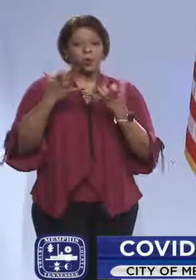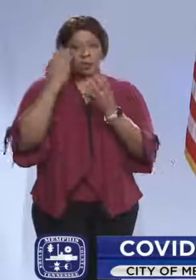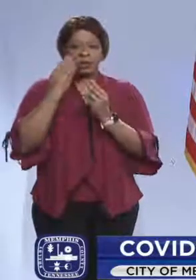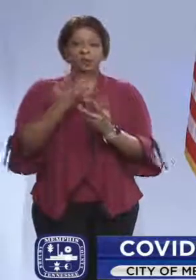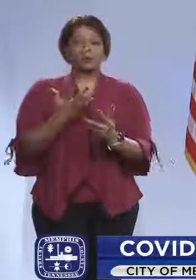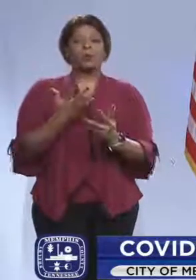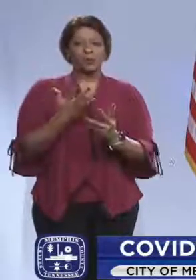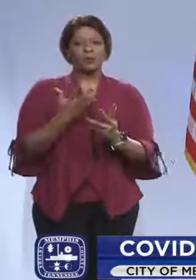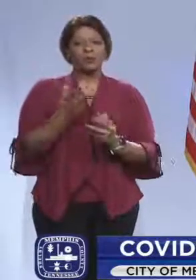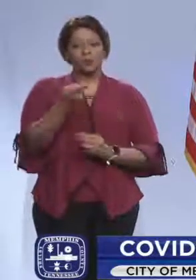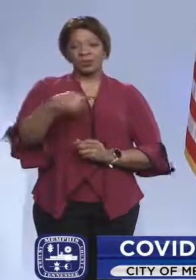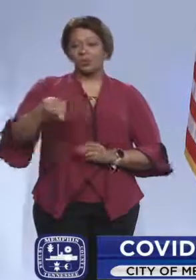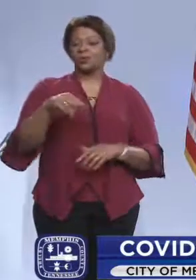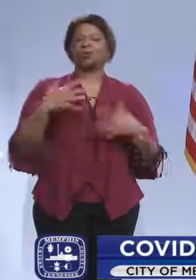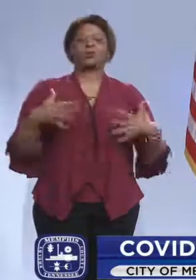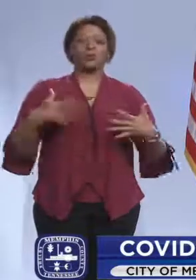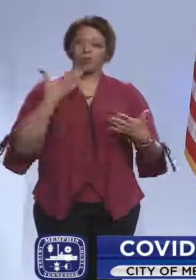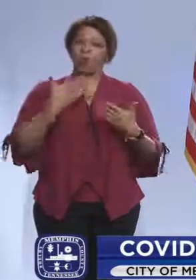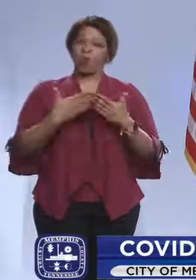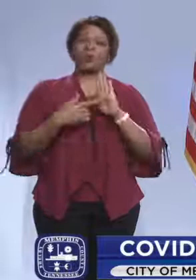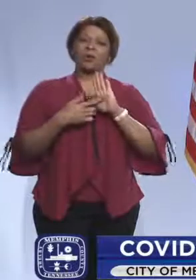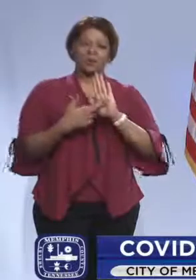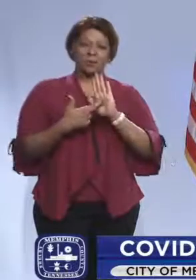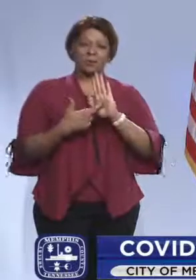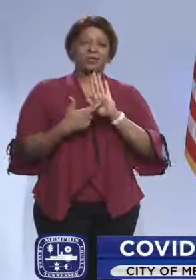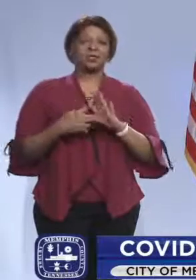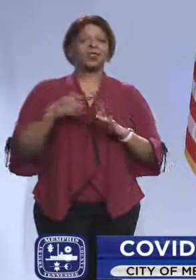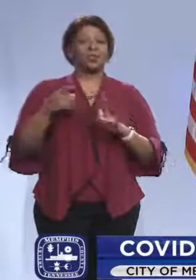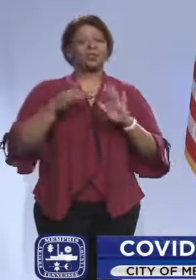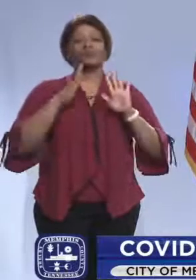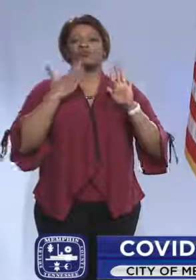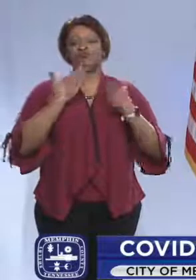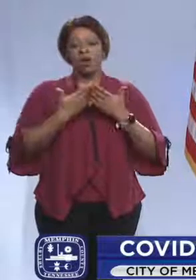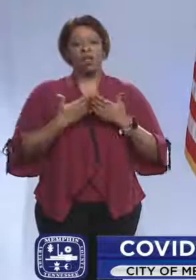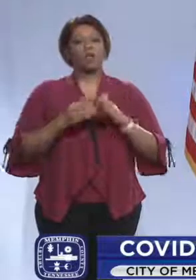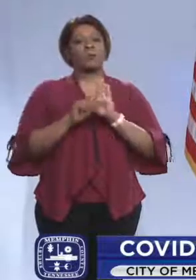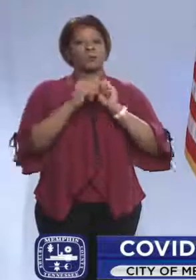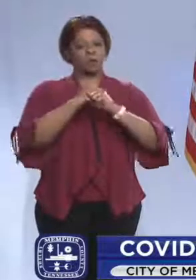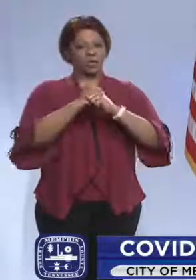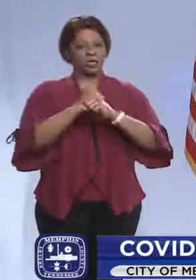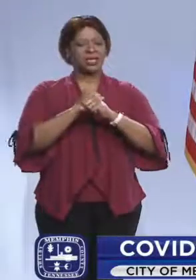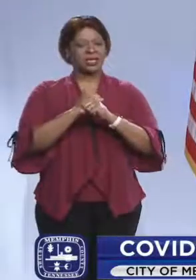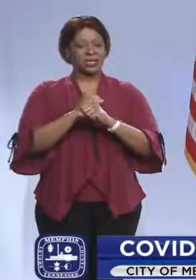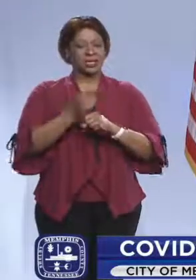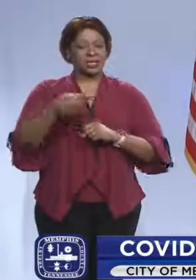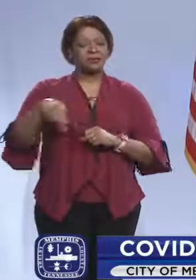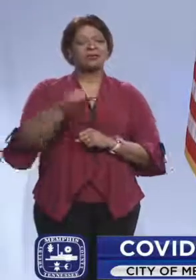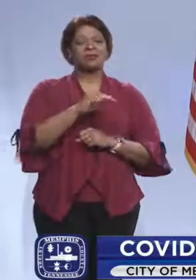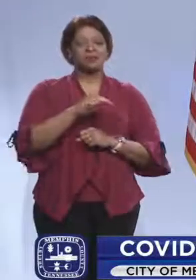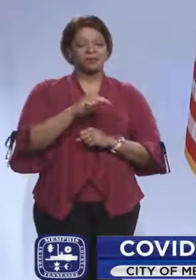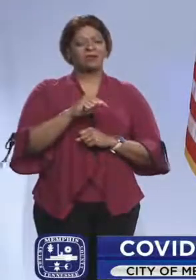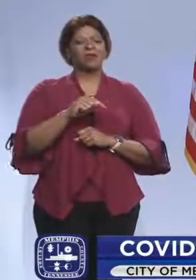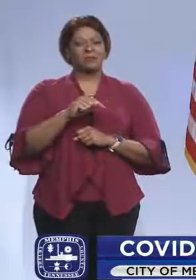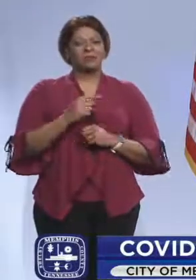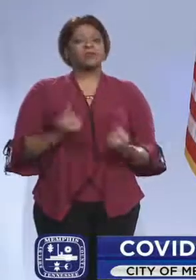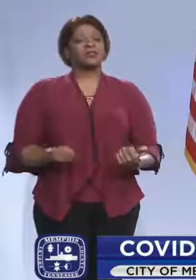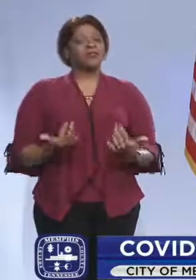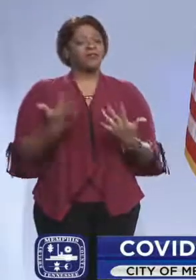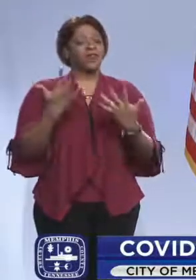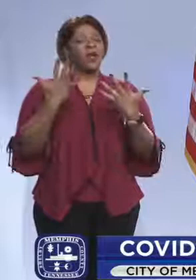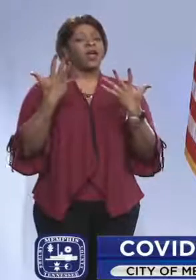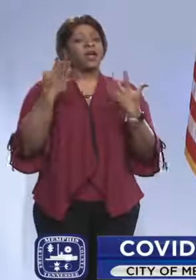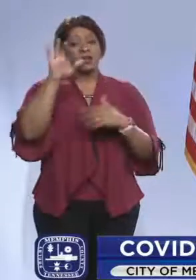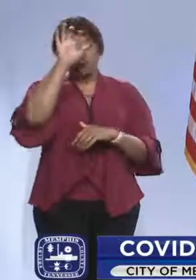that you are well represented, you're well protected on the front lines, And the firefighters, the